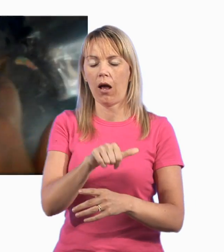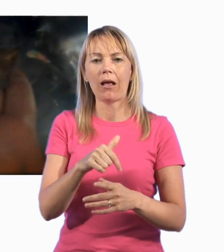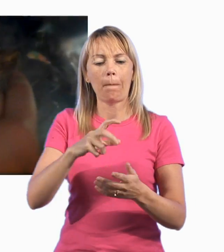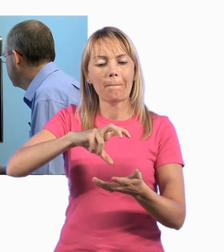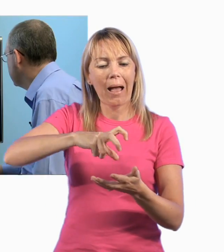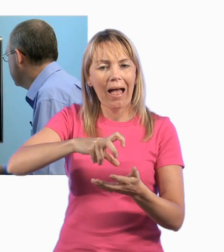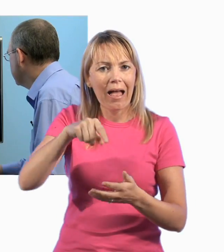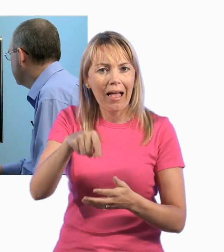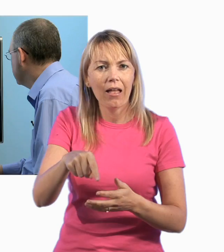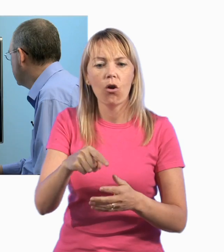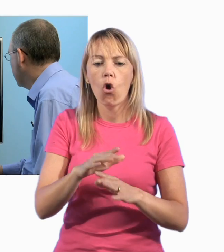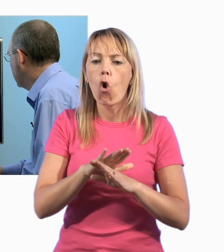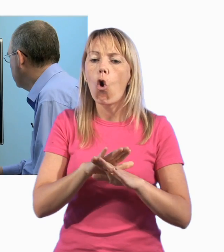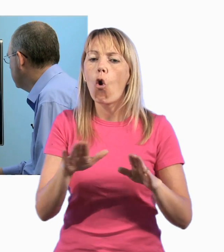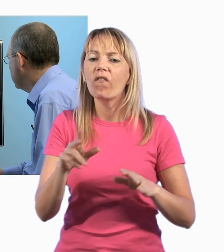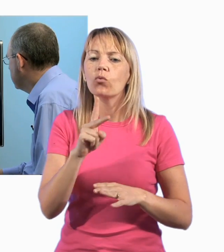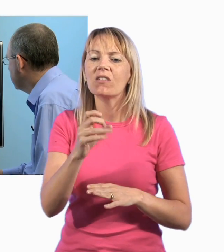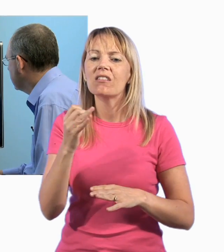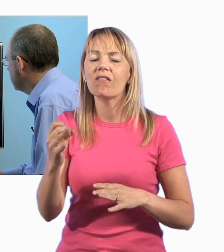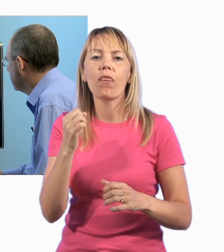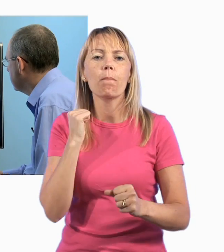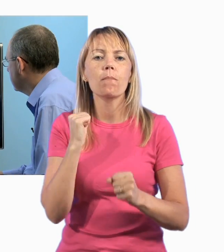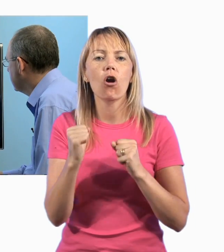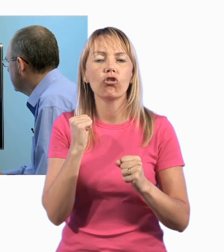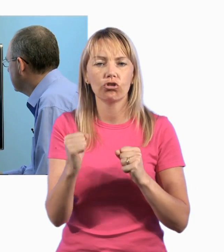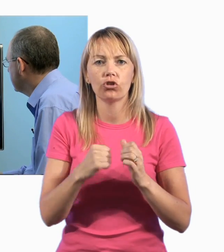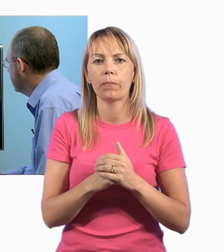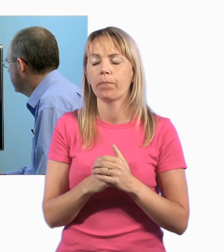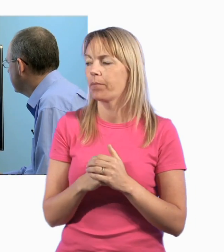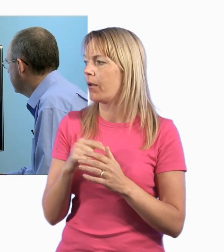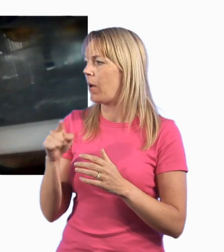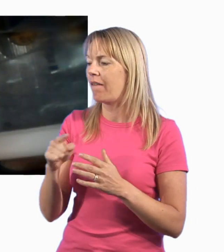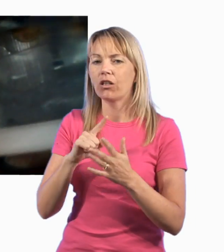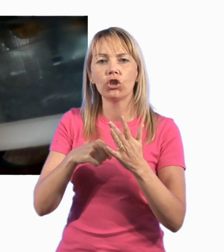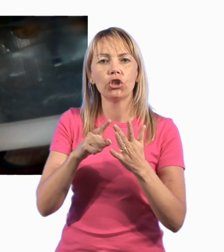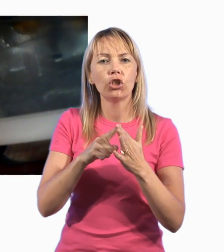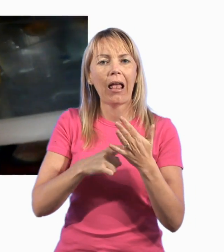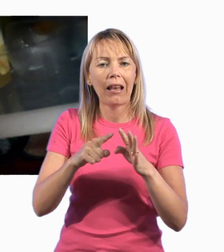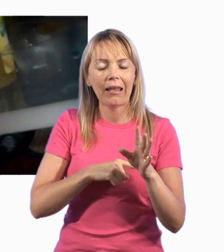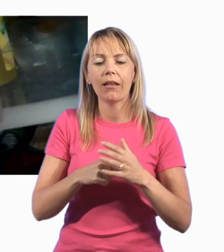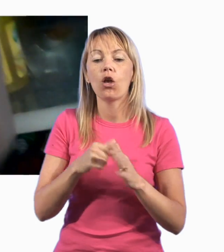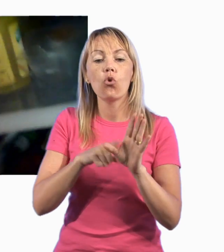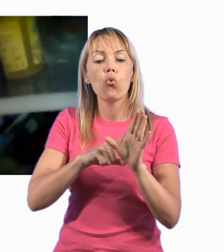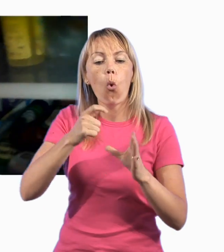pies which go off on the 27th of March, pineapple in jelly, some yoghurts